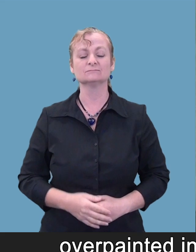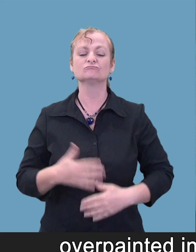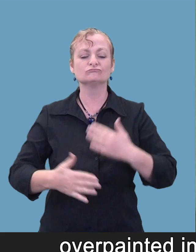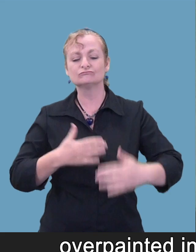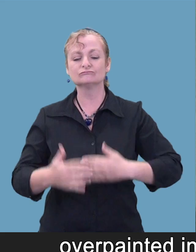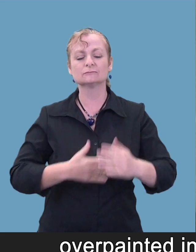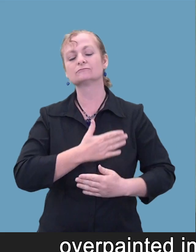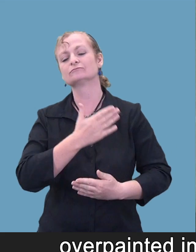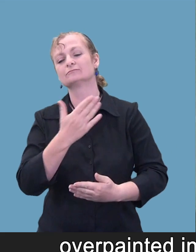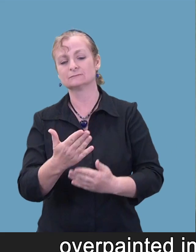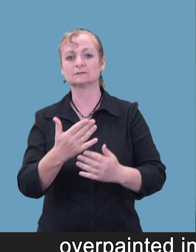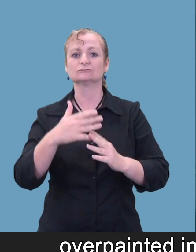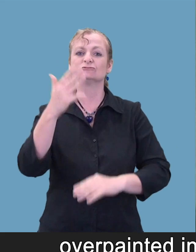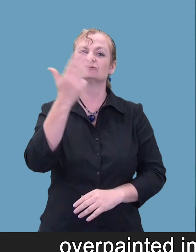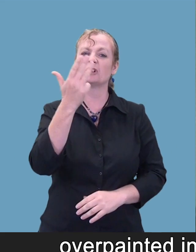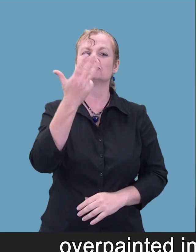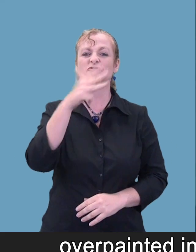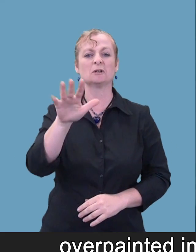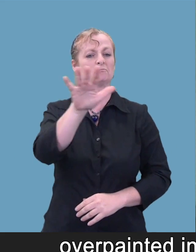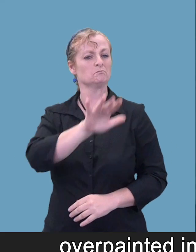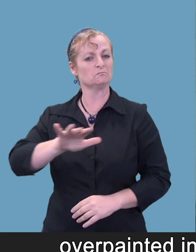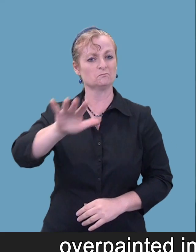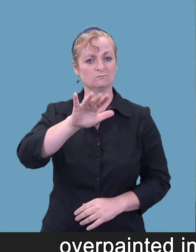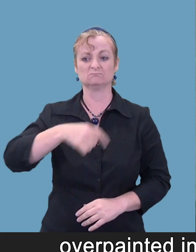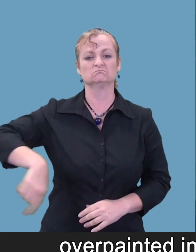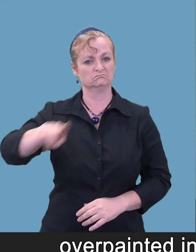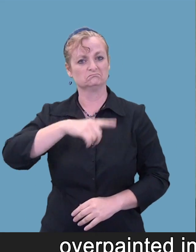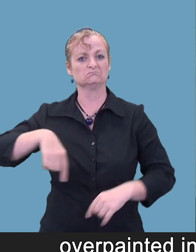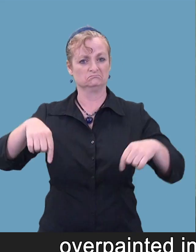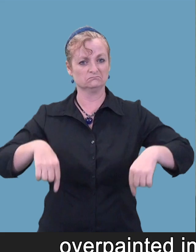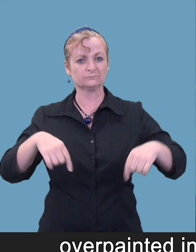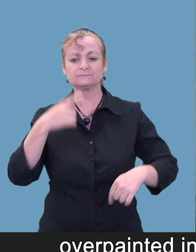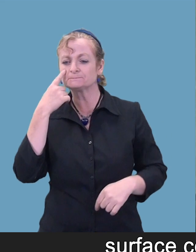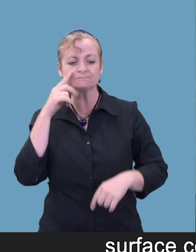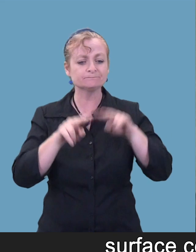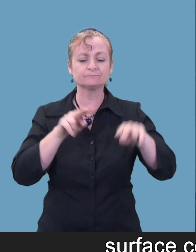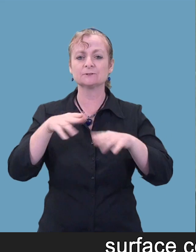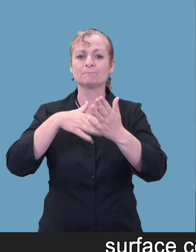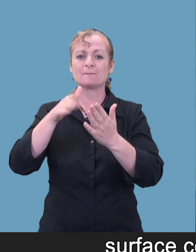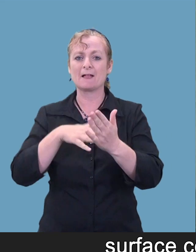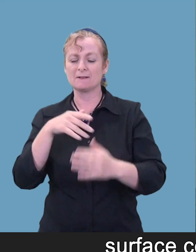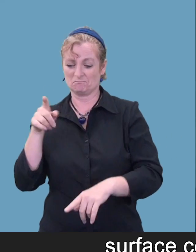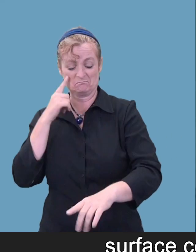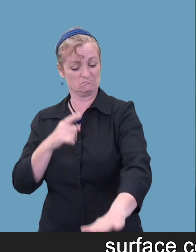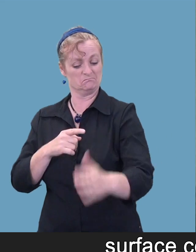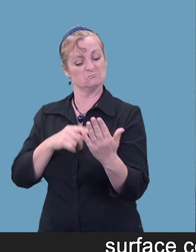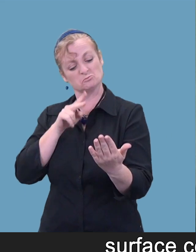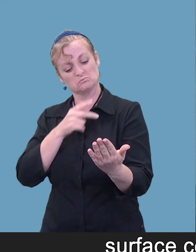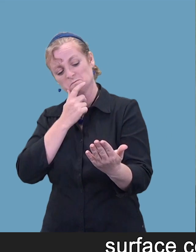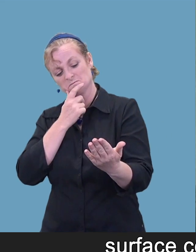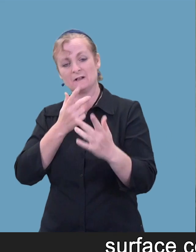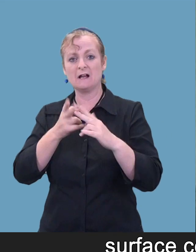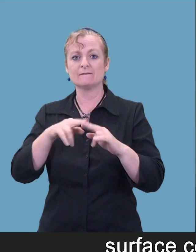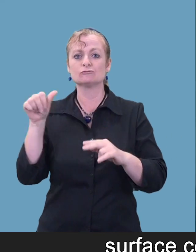it had had some previous restorations. And it also had some discoloured surface coating layers on it,